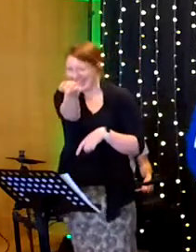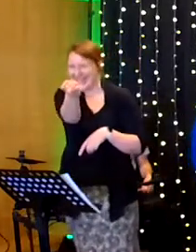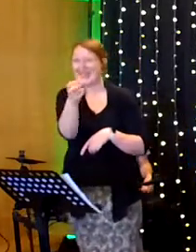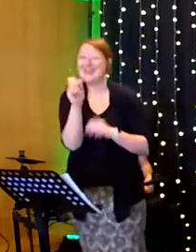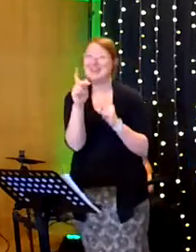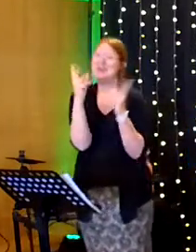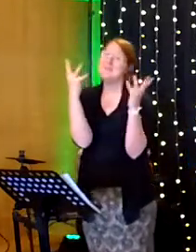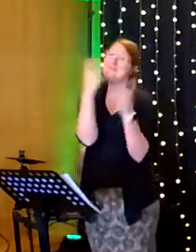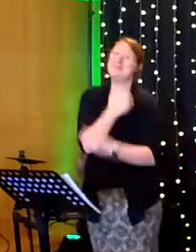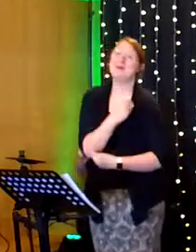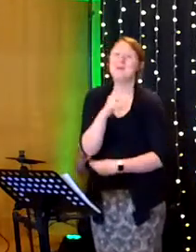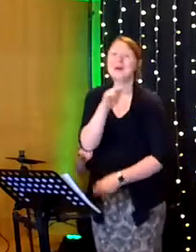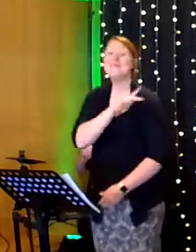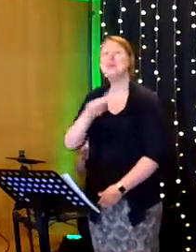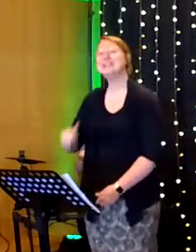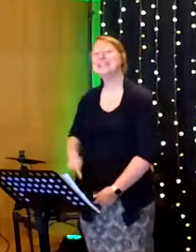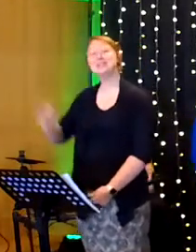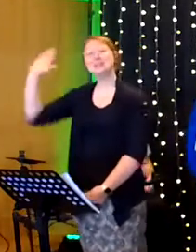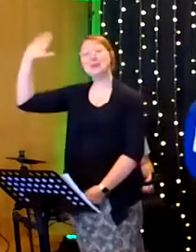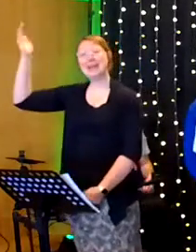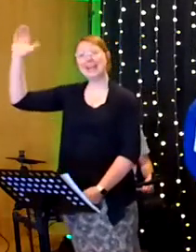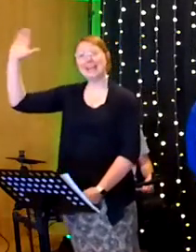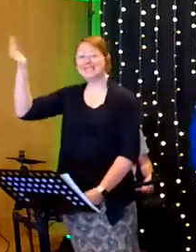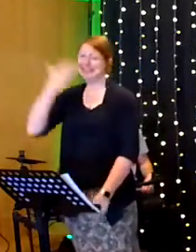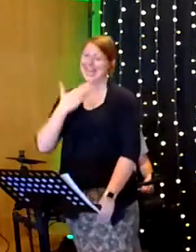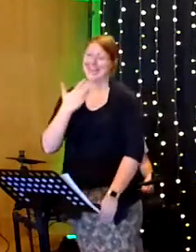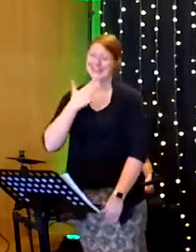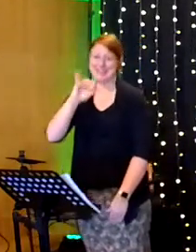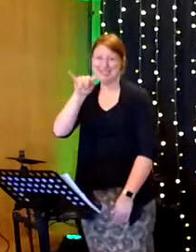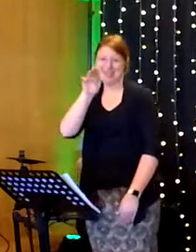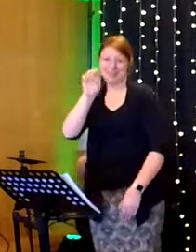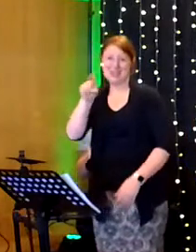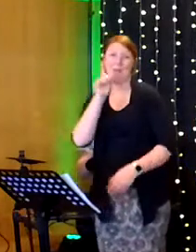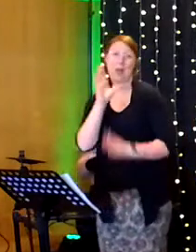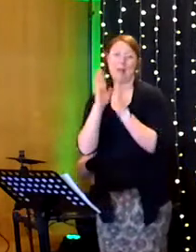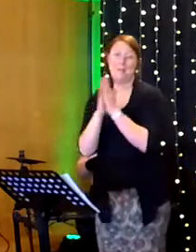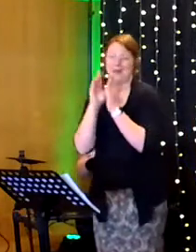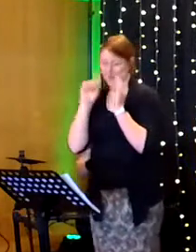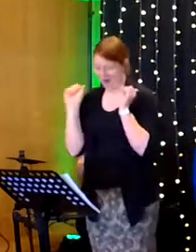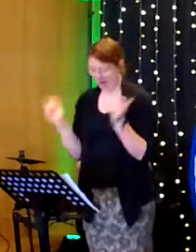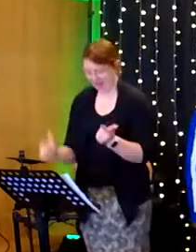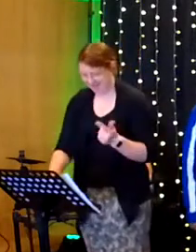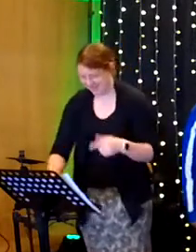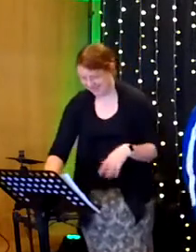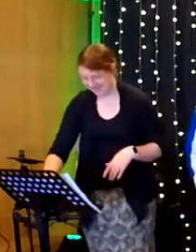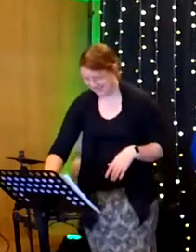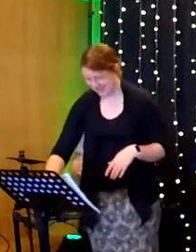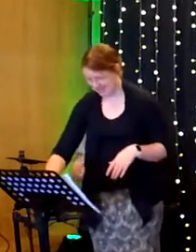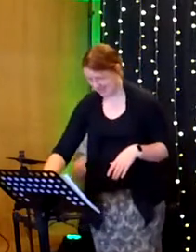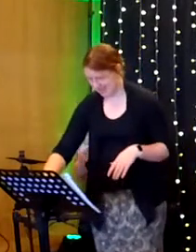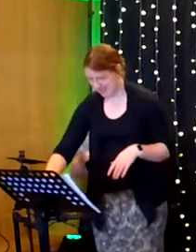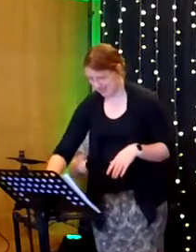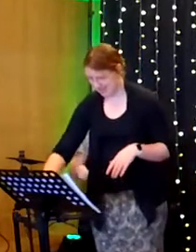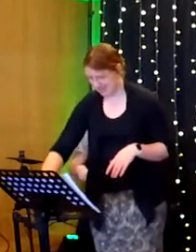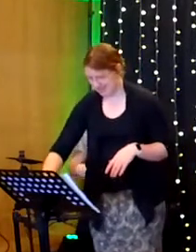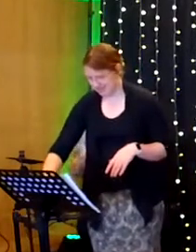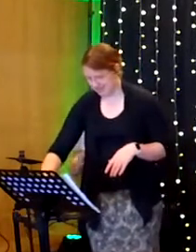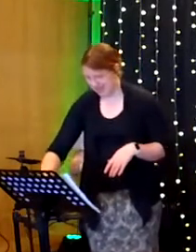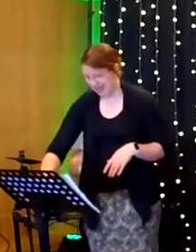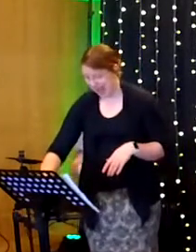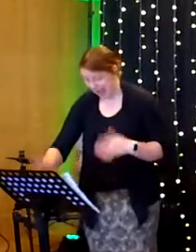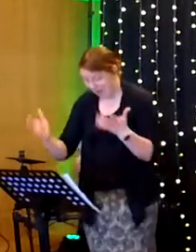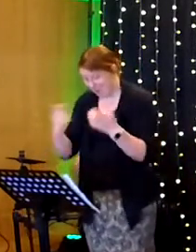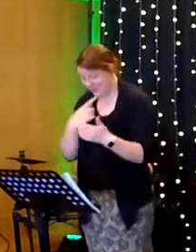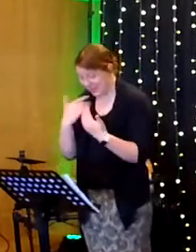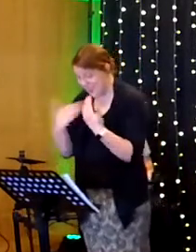the beautiful princess wave. Thank you, James. And he'll be praying for us all in a little bit. But I just wanted to say good